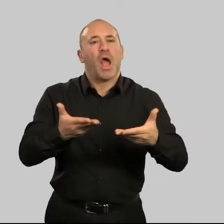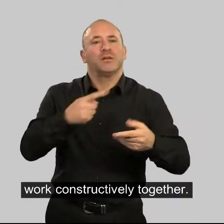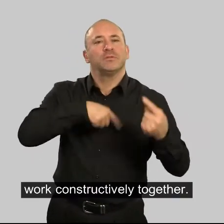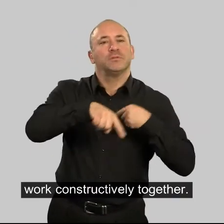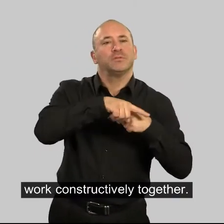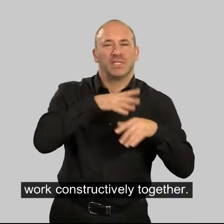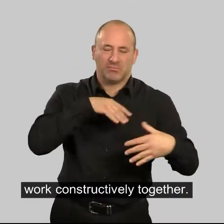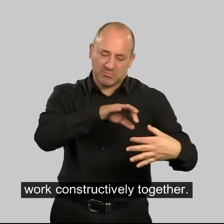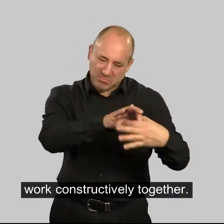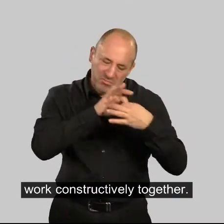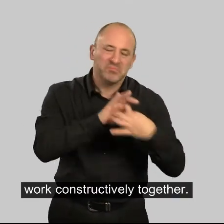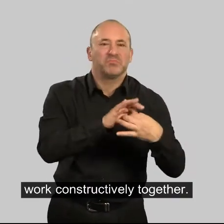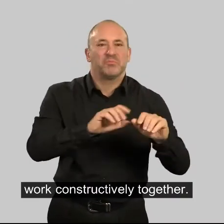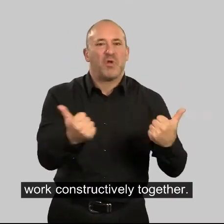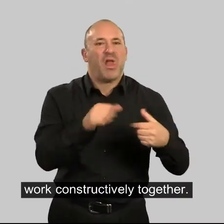together.